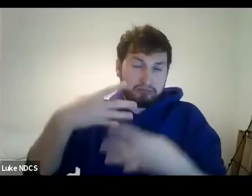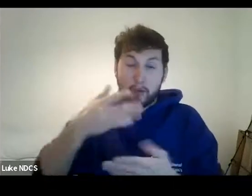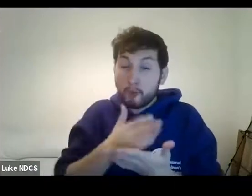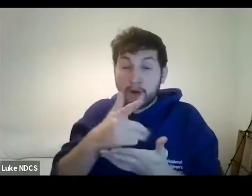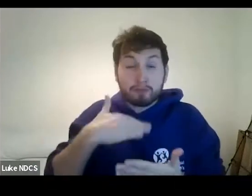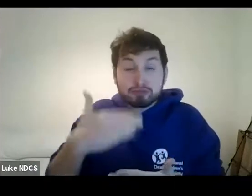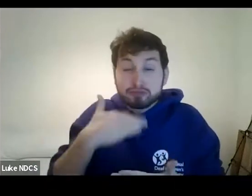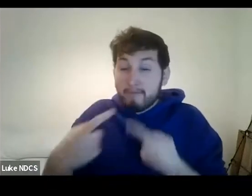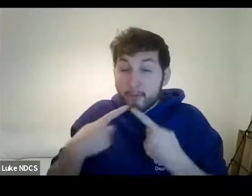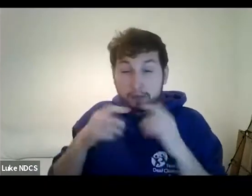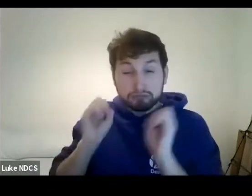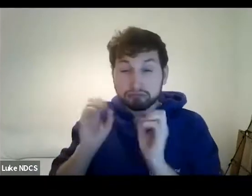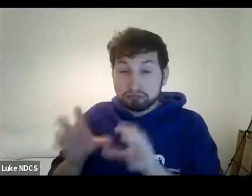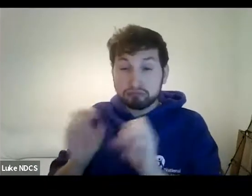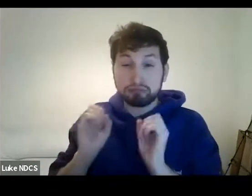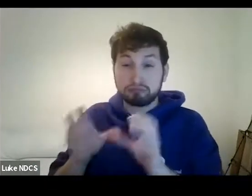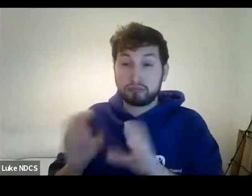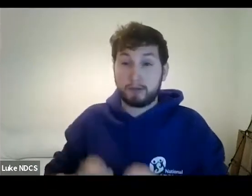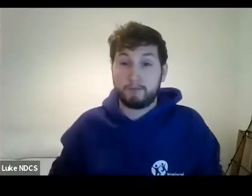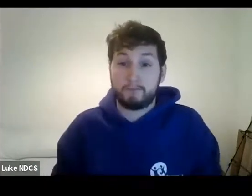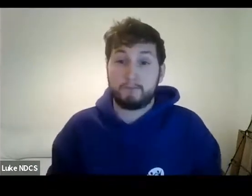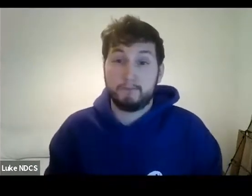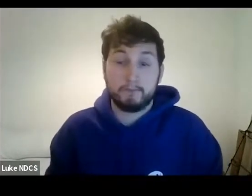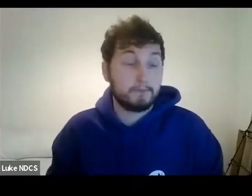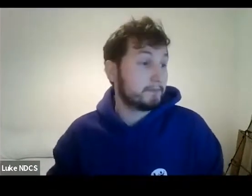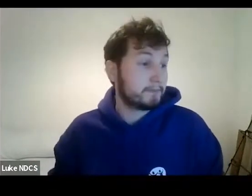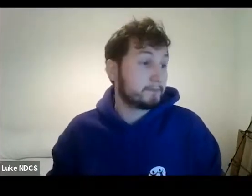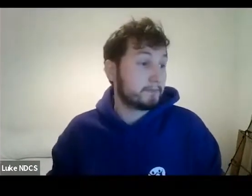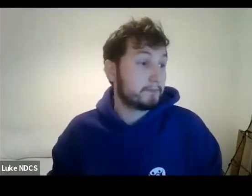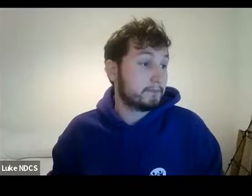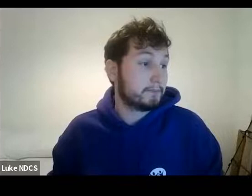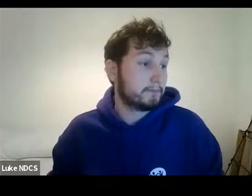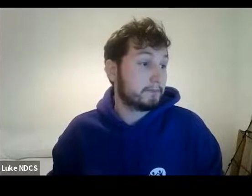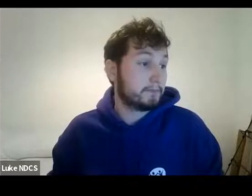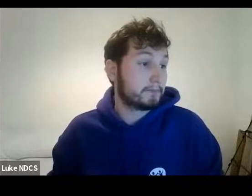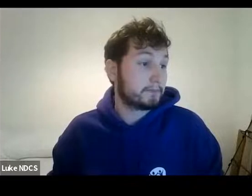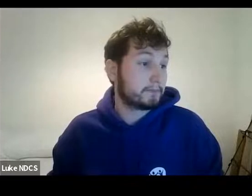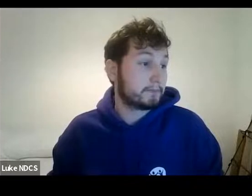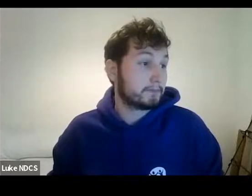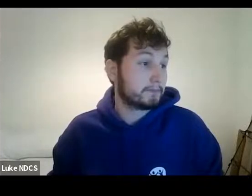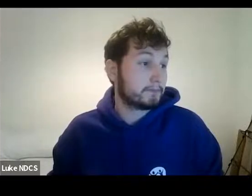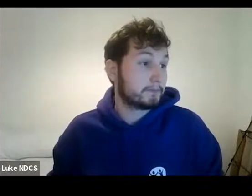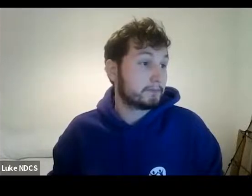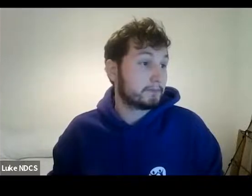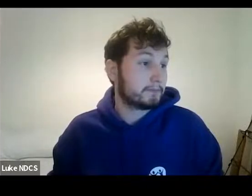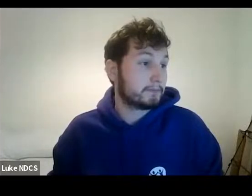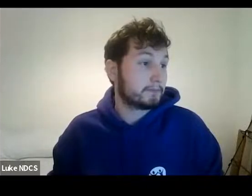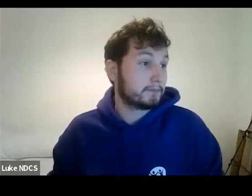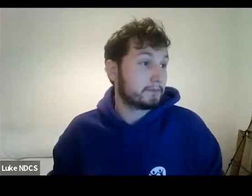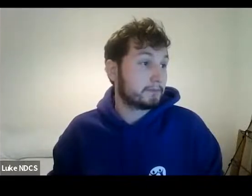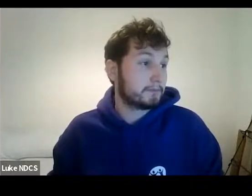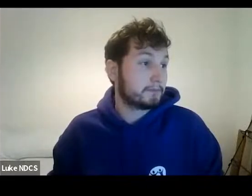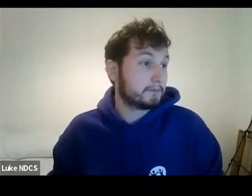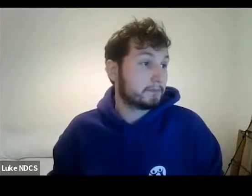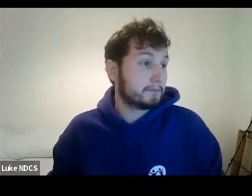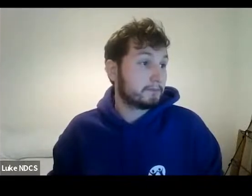it might be difficult to hear because there's a noisy background. It might be you need support for meetings. So make sure you're giving them, again, all the information they need to be able to give you the